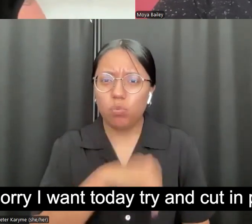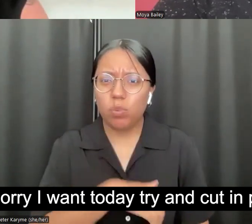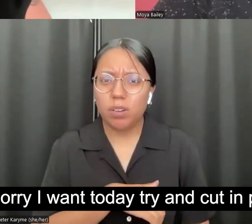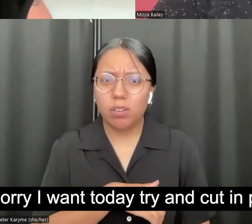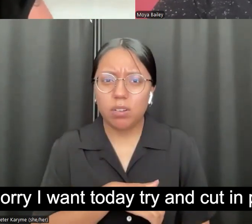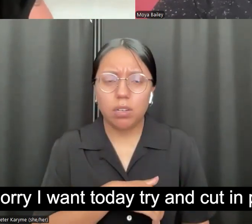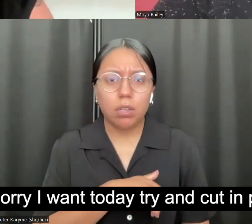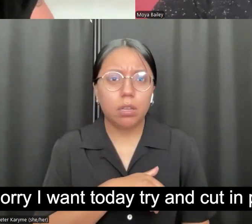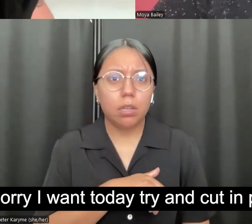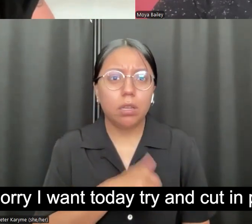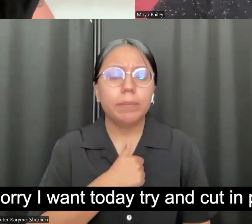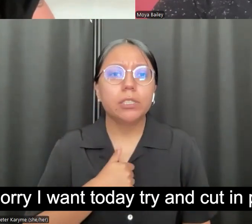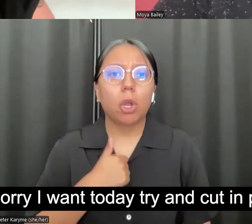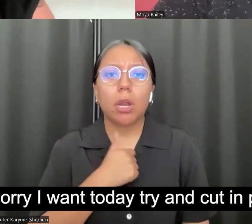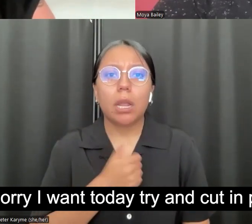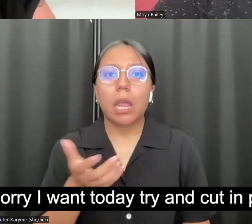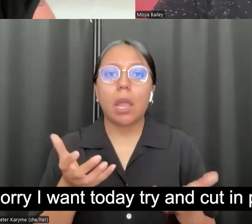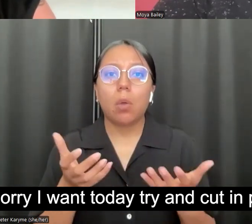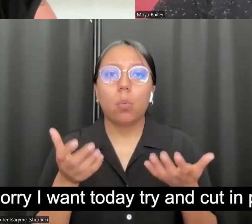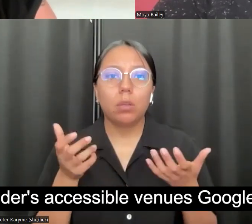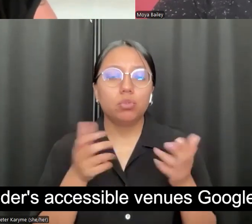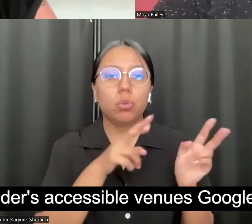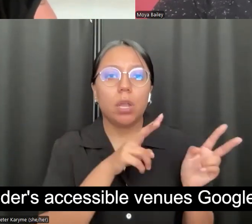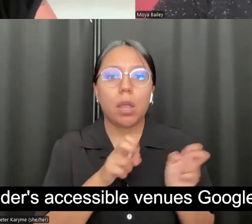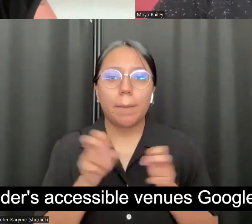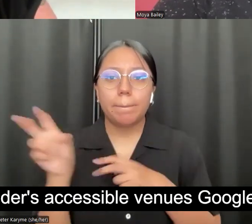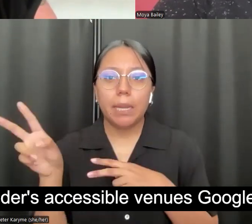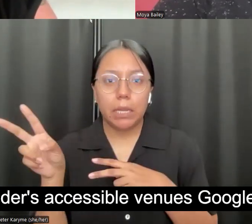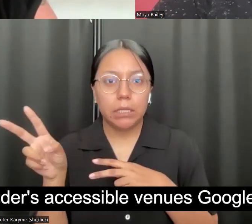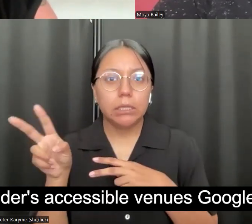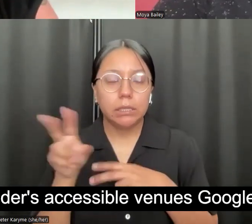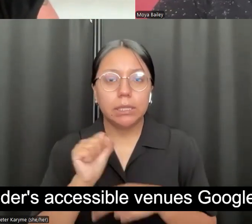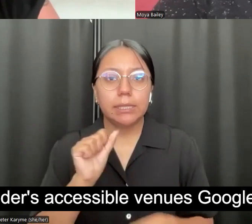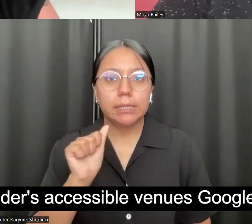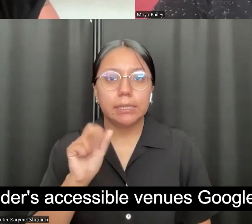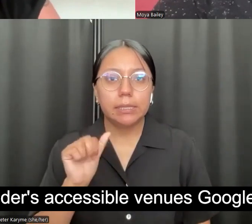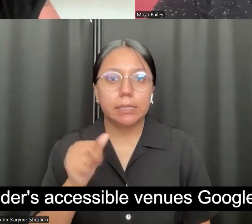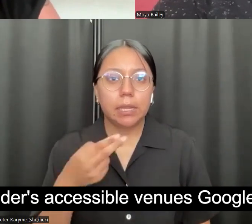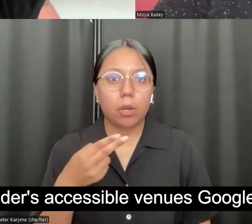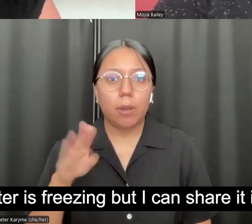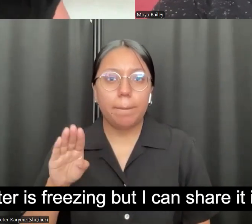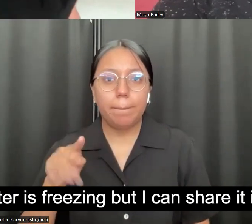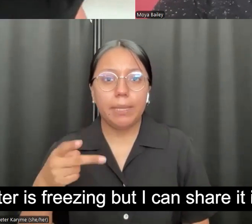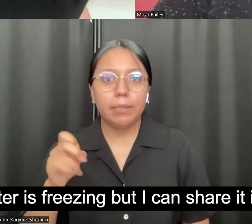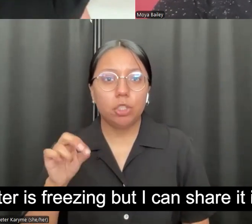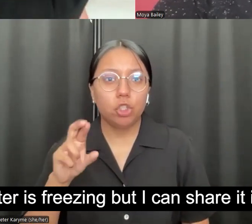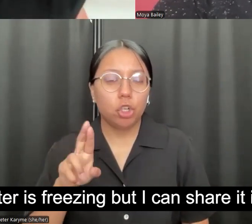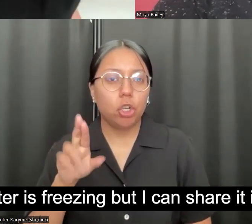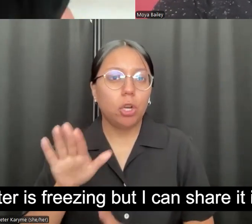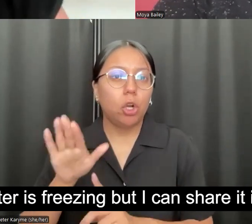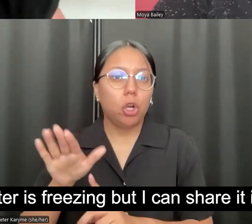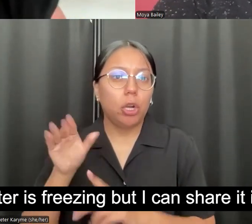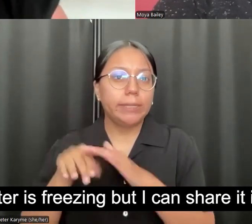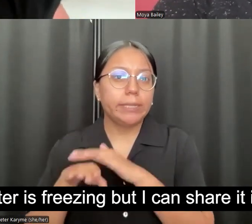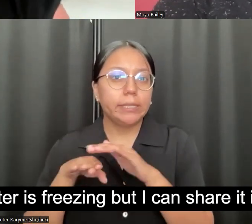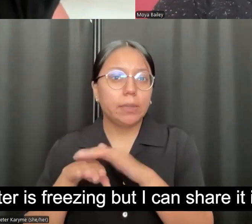sorry. I wanted to try and cut and paste in chat Sarah Pinder's Toronto accessible venues Google Doc, but my computer